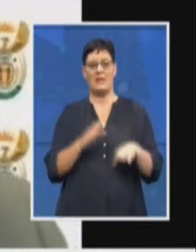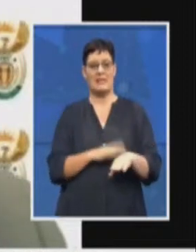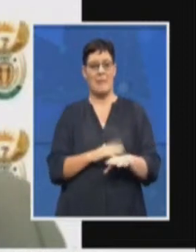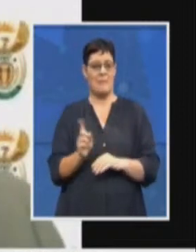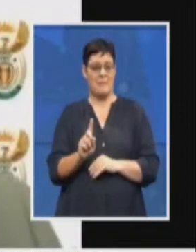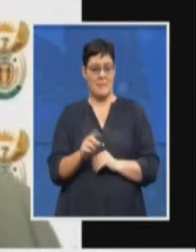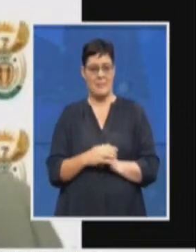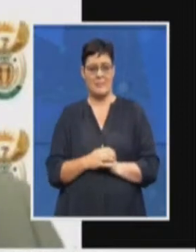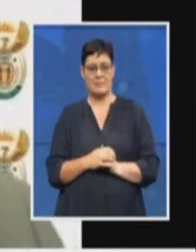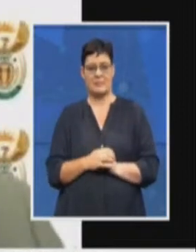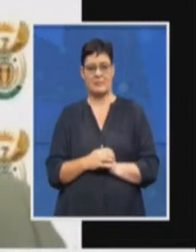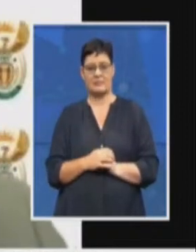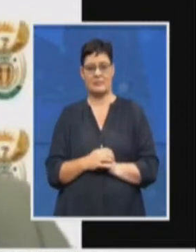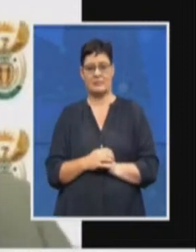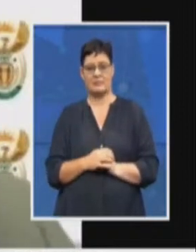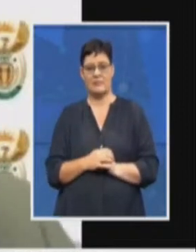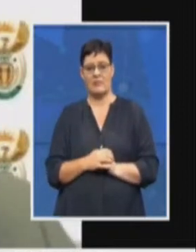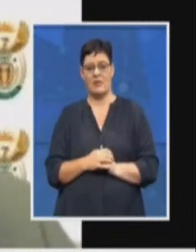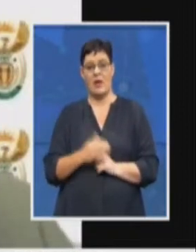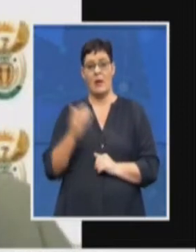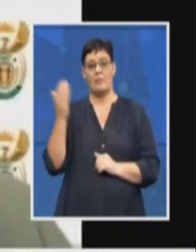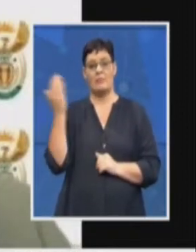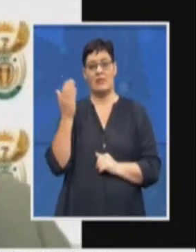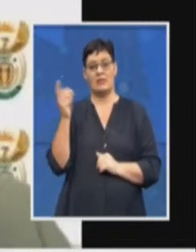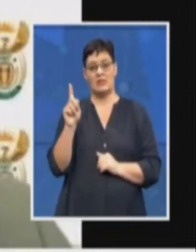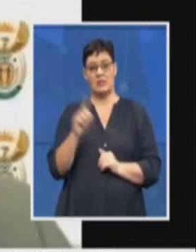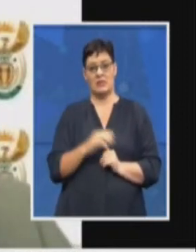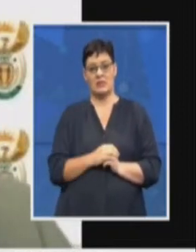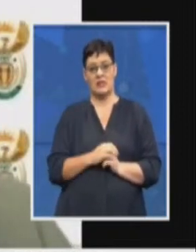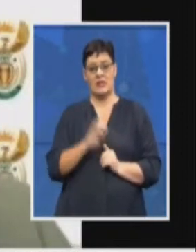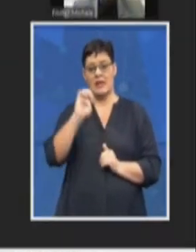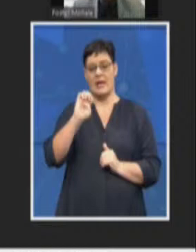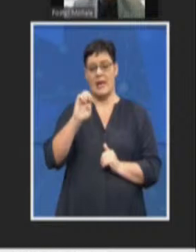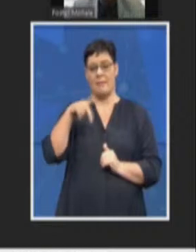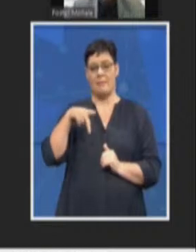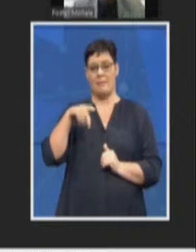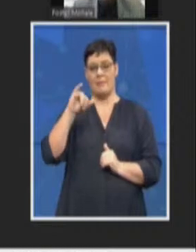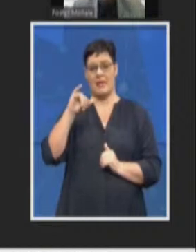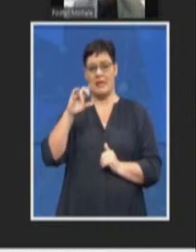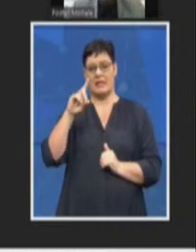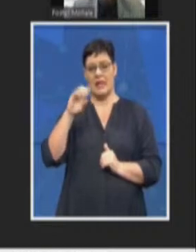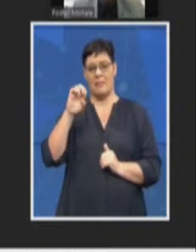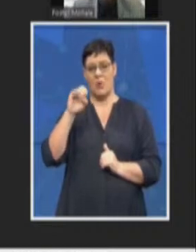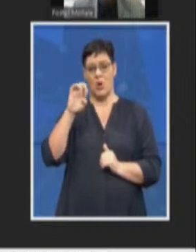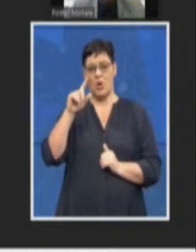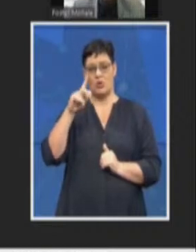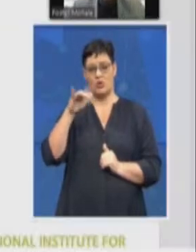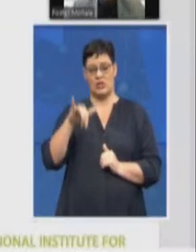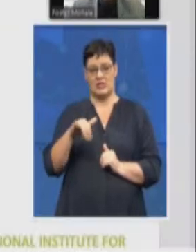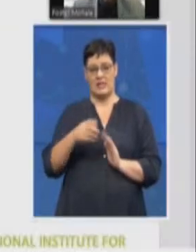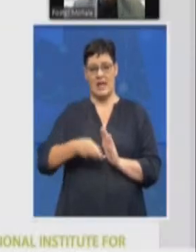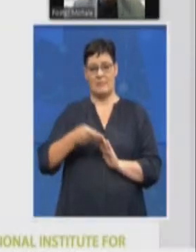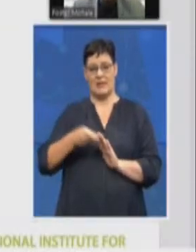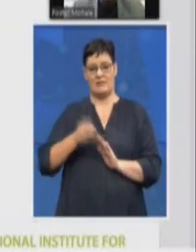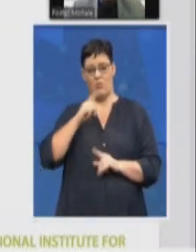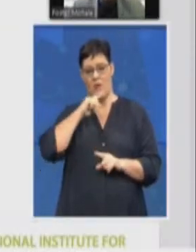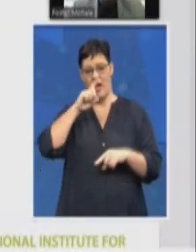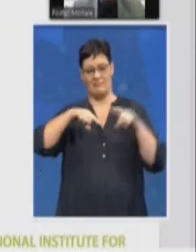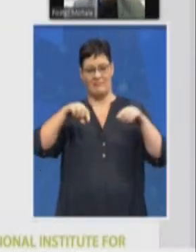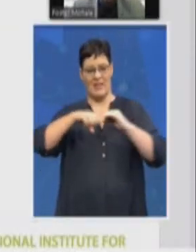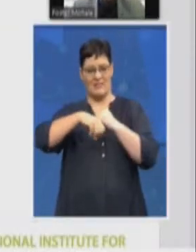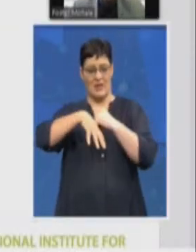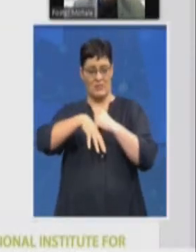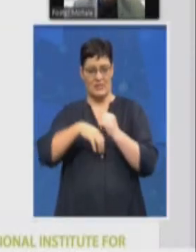on epidemiological update as far as this variant is concerned. I believe Dr. Michelle Groom is going